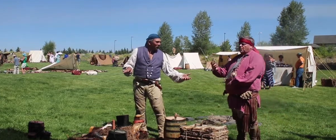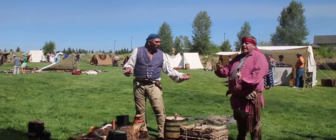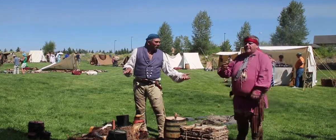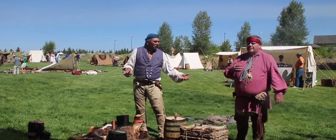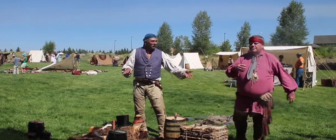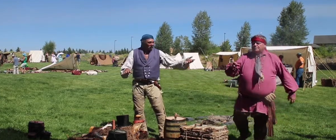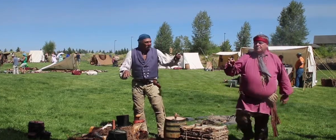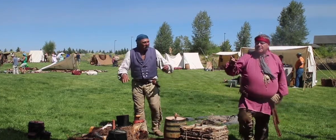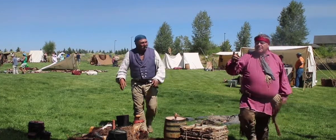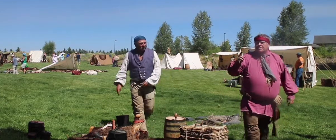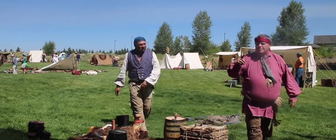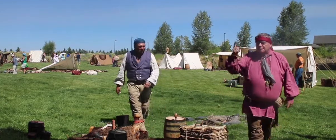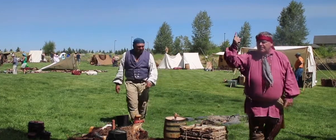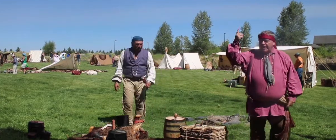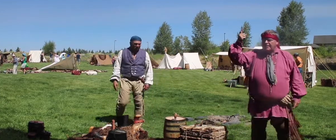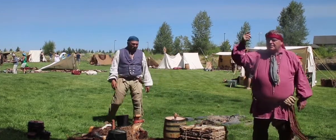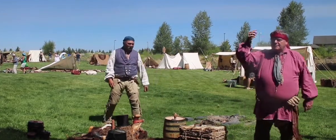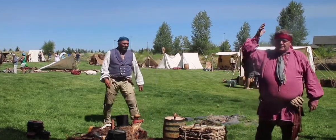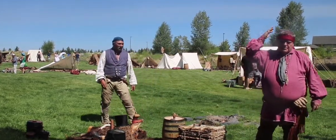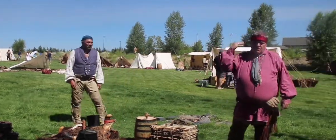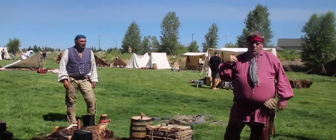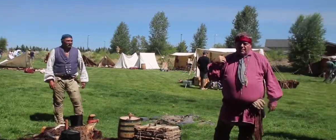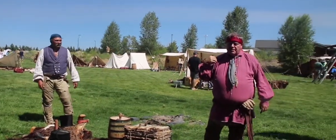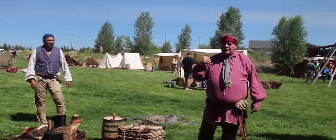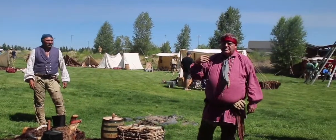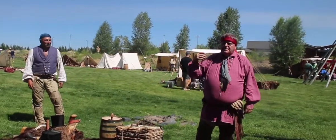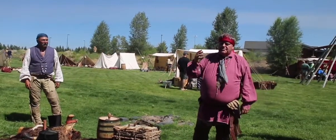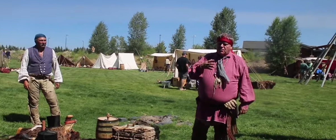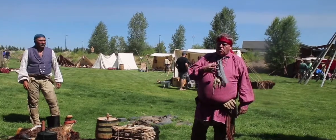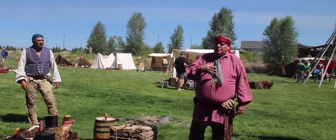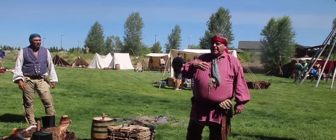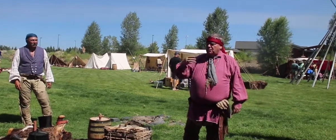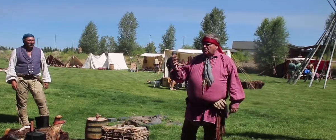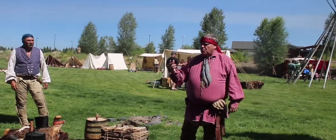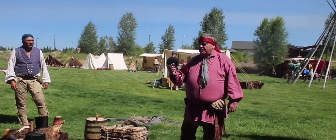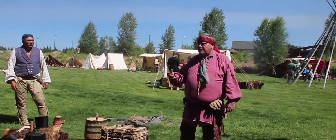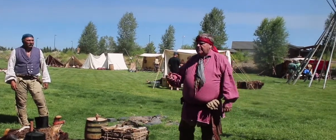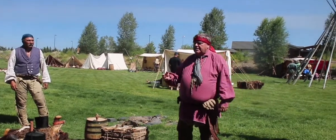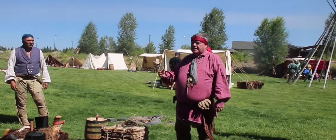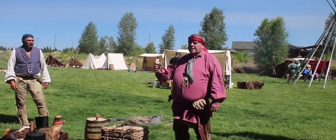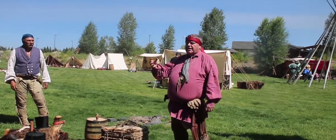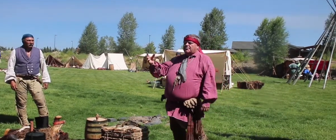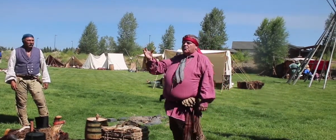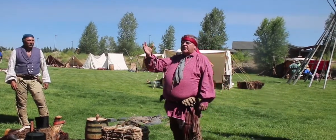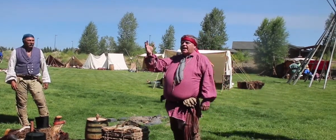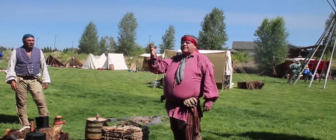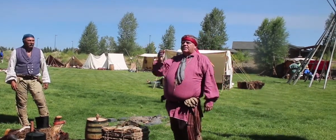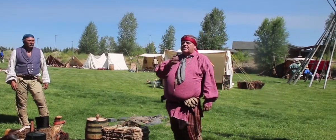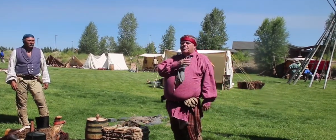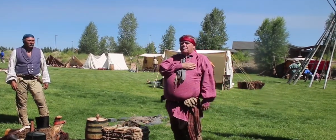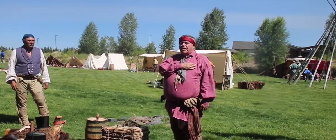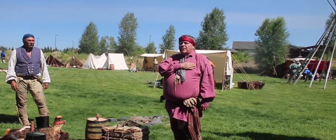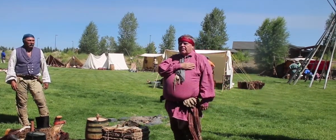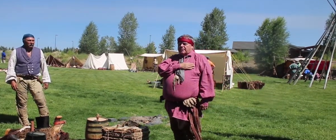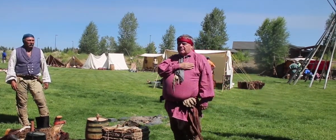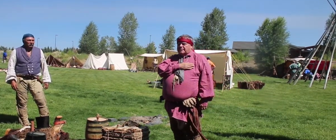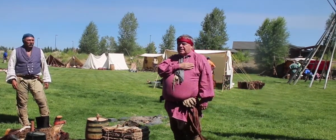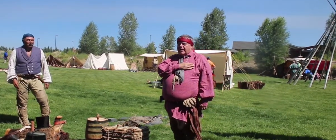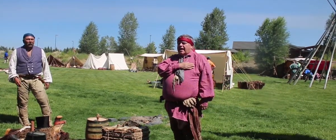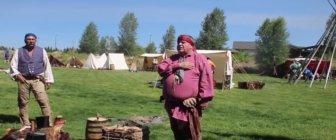Okay. Man, woman, old man, old woman. Okay, but we have mother. Right. And this is